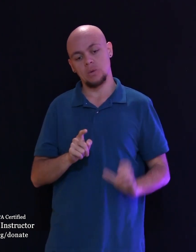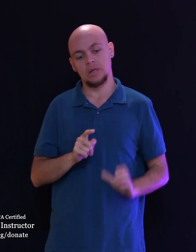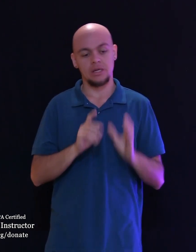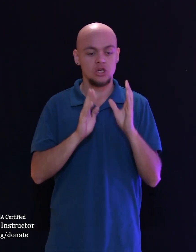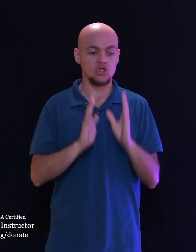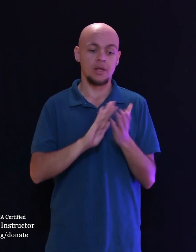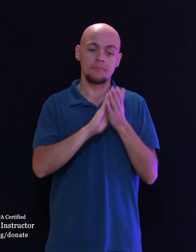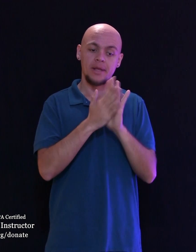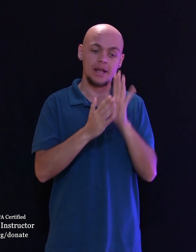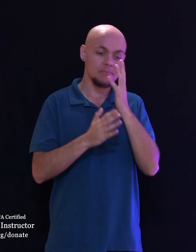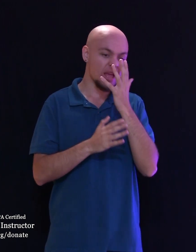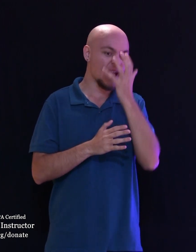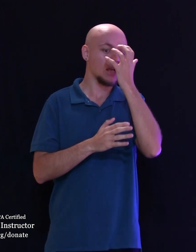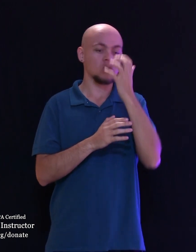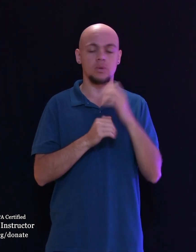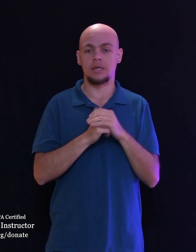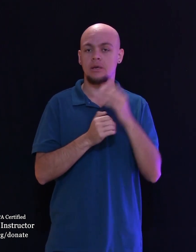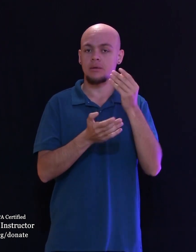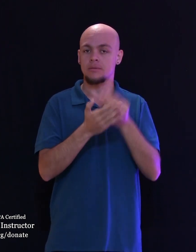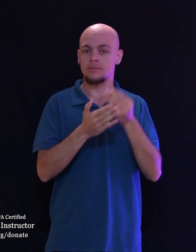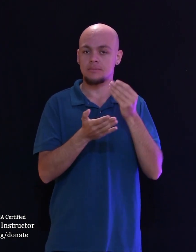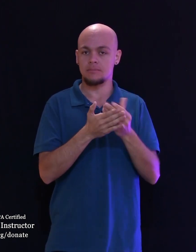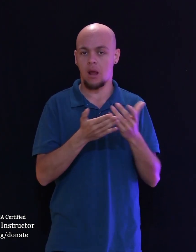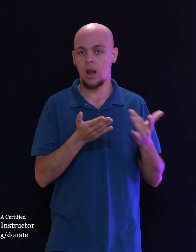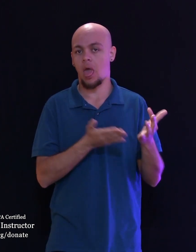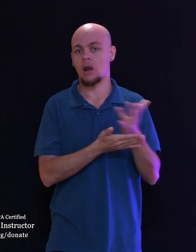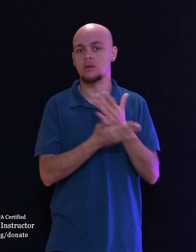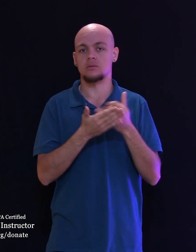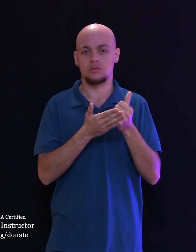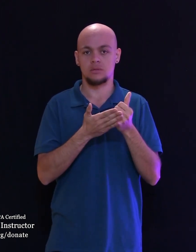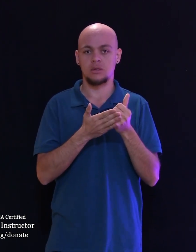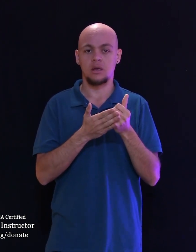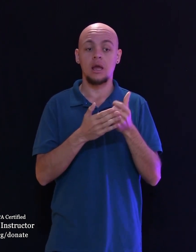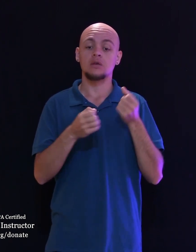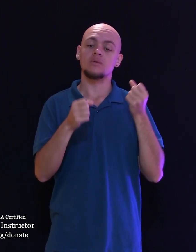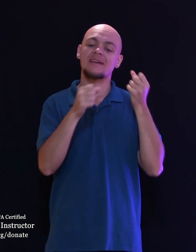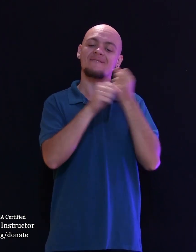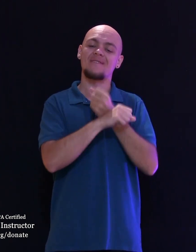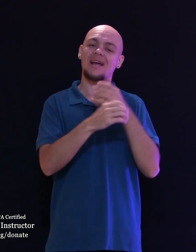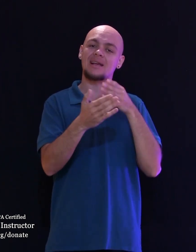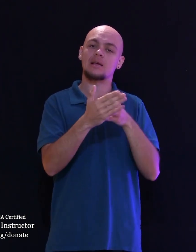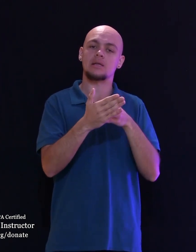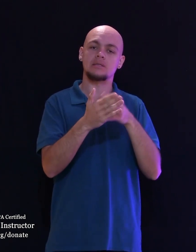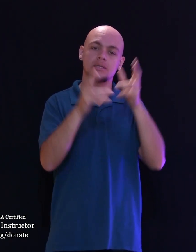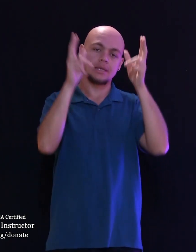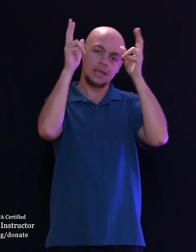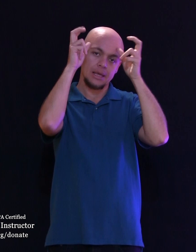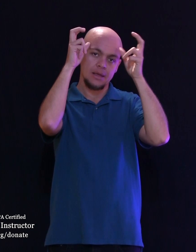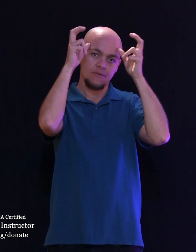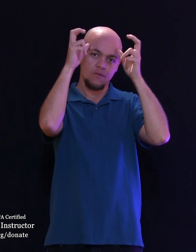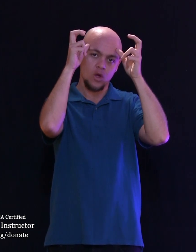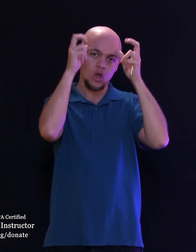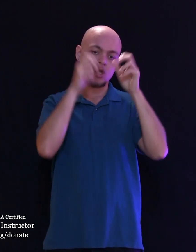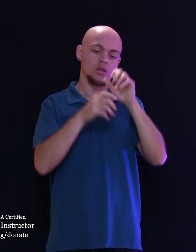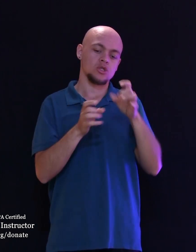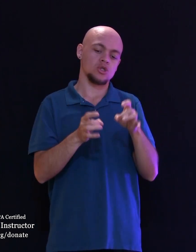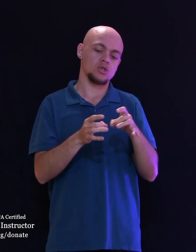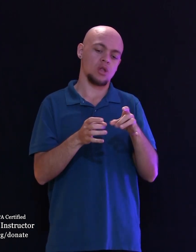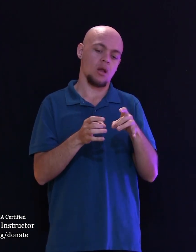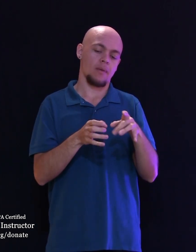Be angry. We need to fundraise. Send us all your money so we can fight evil Starbucks. Let's boycott